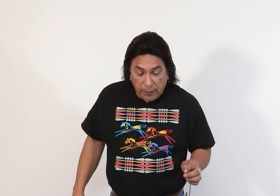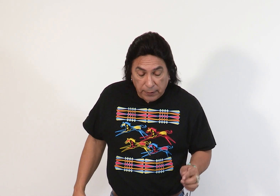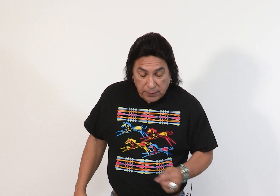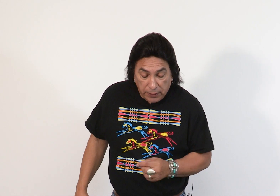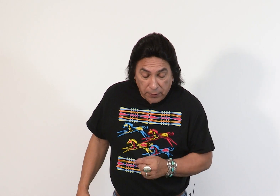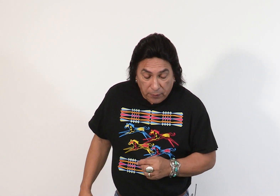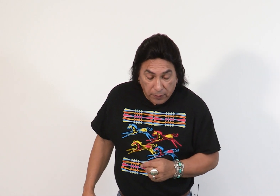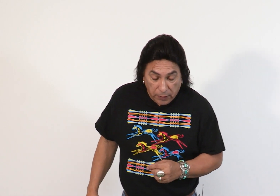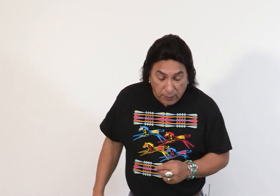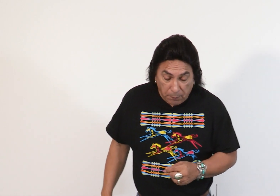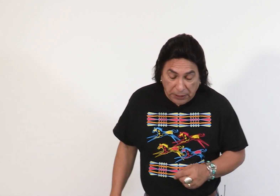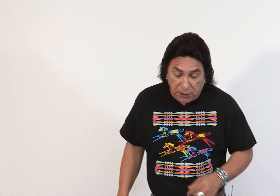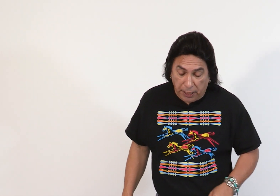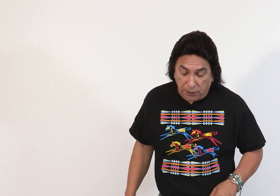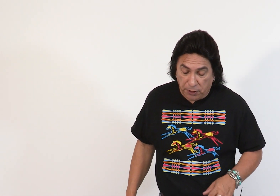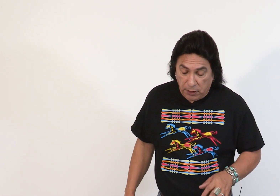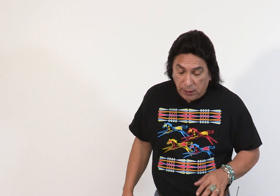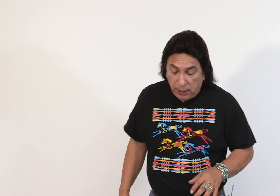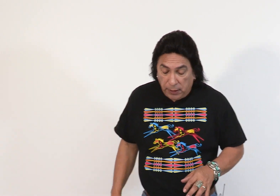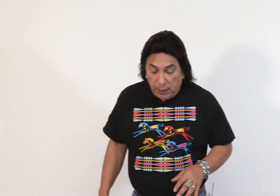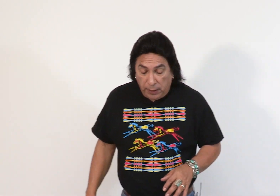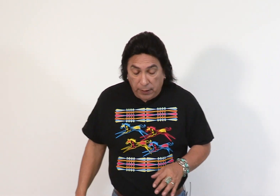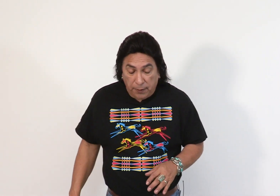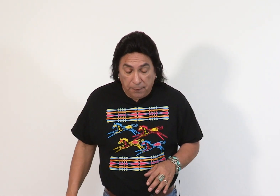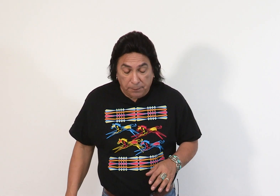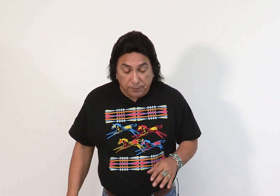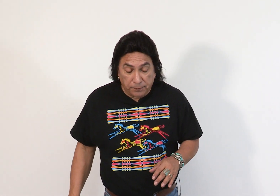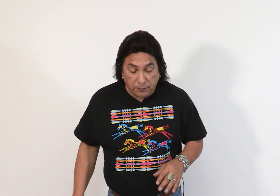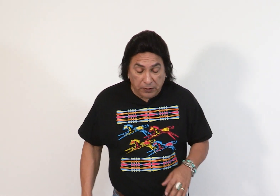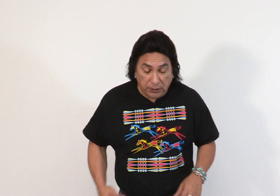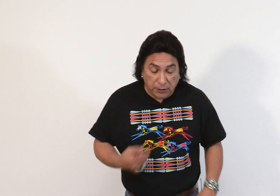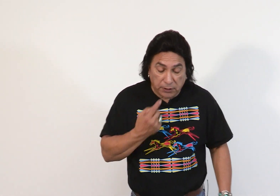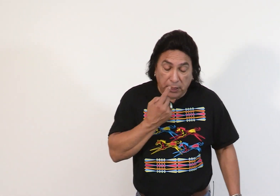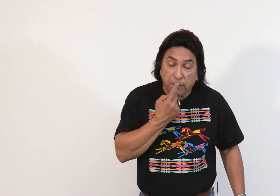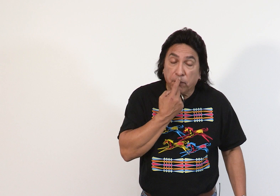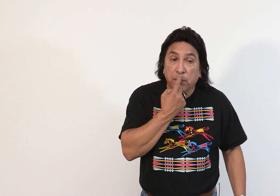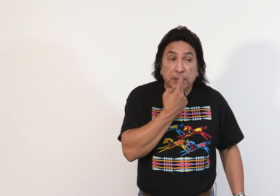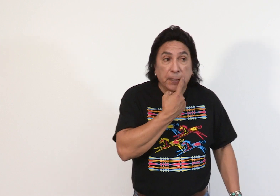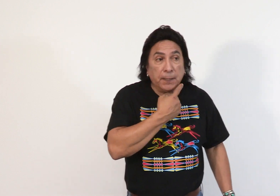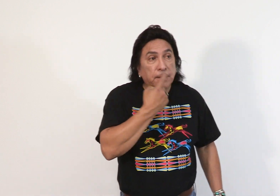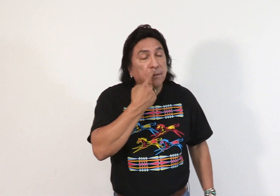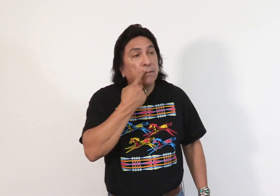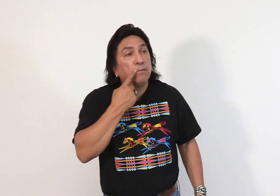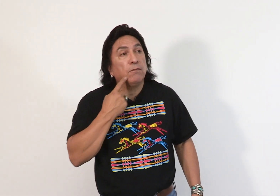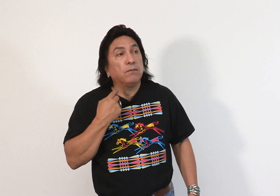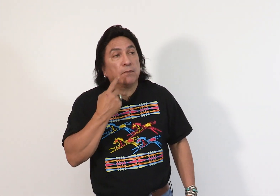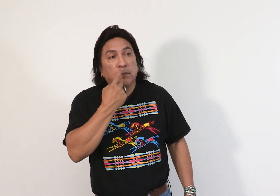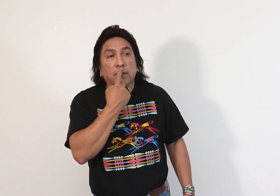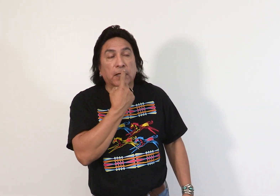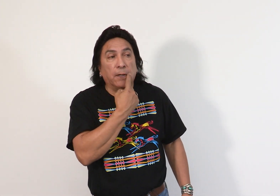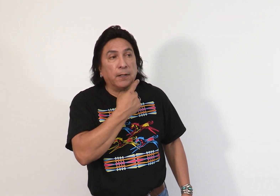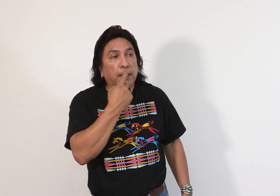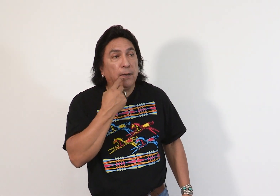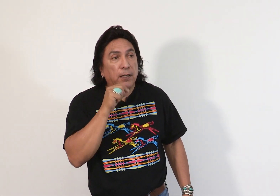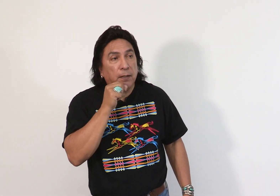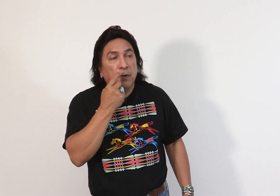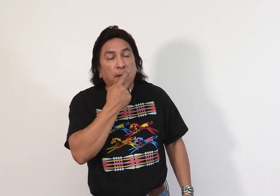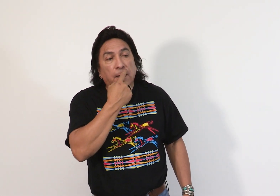Let's see here. Mustache. This is a sign for mustache. They call it hair lip